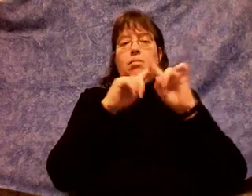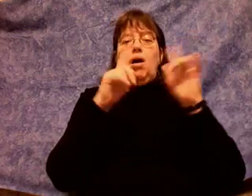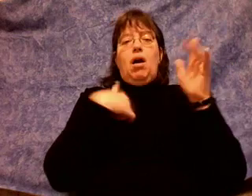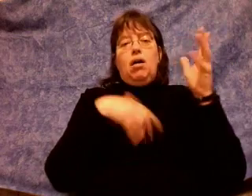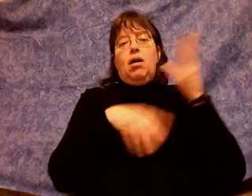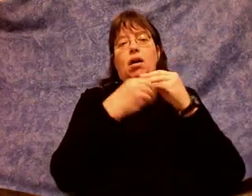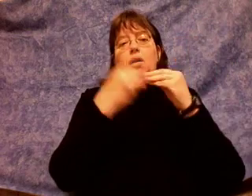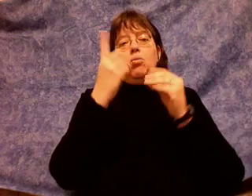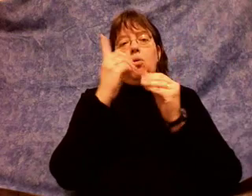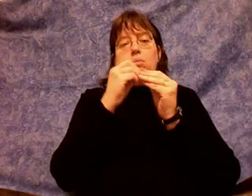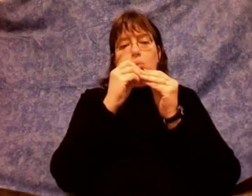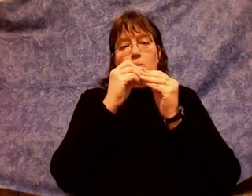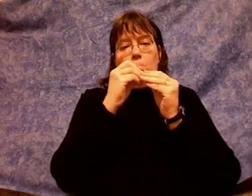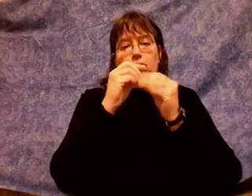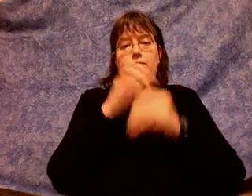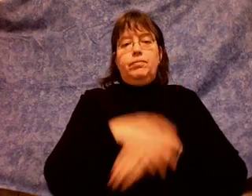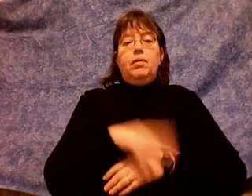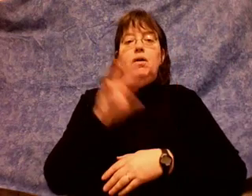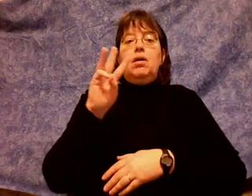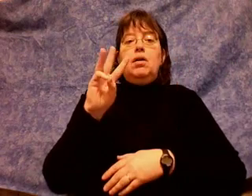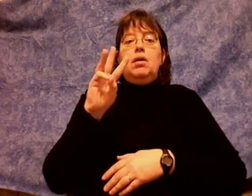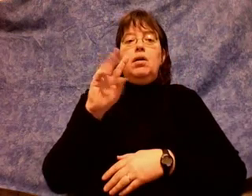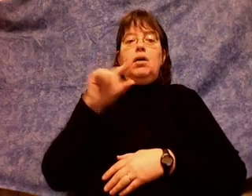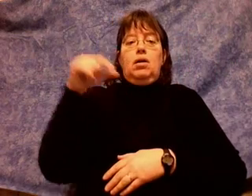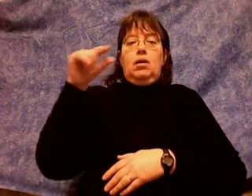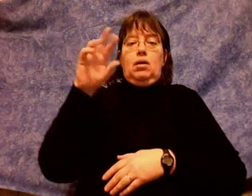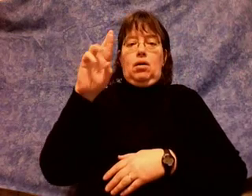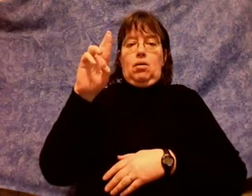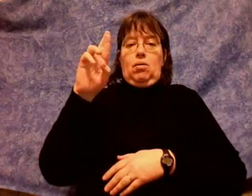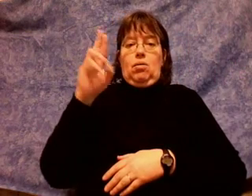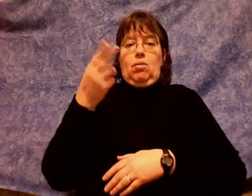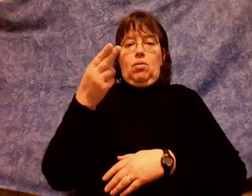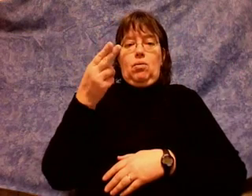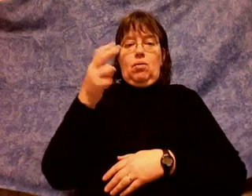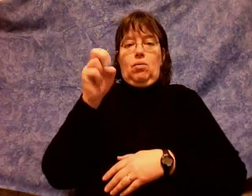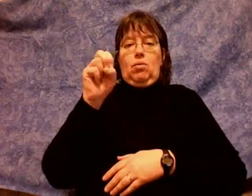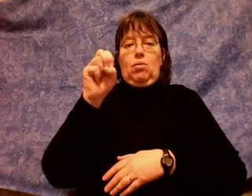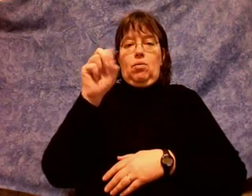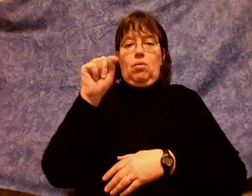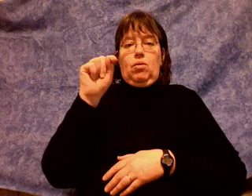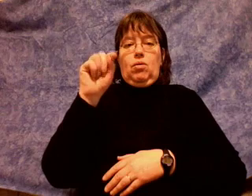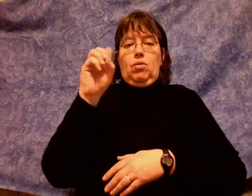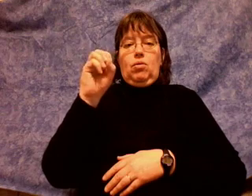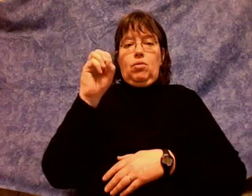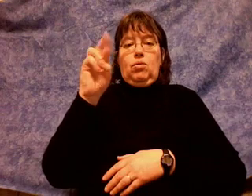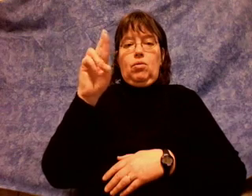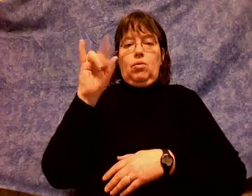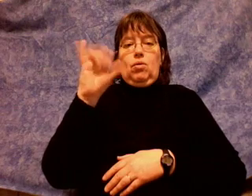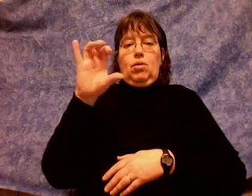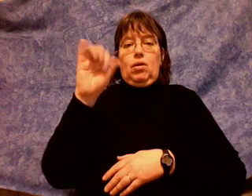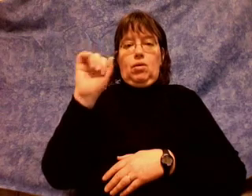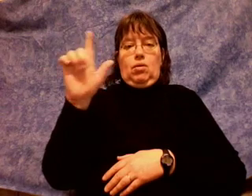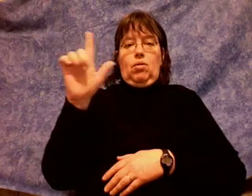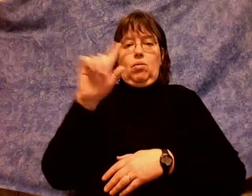eye behaviors and eyebrow behaviors, but there's just one more we're going to discuss, and that's a rhetorical question.